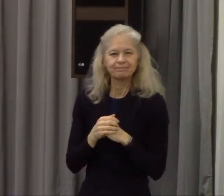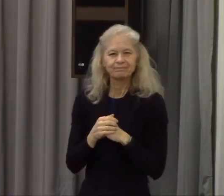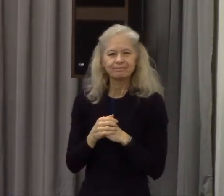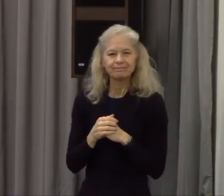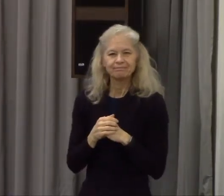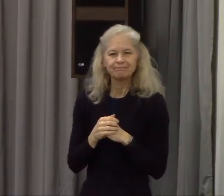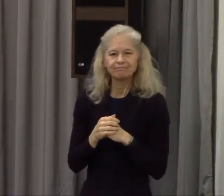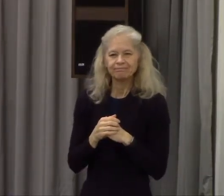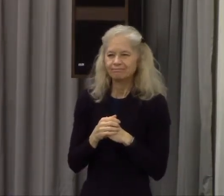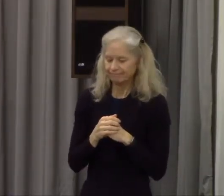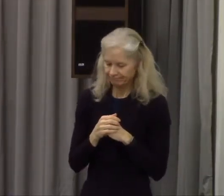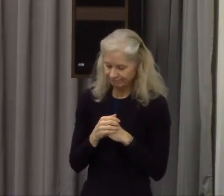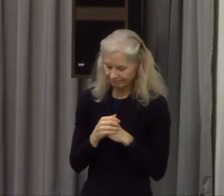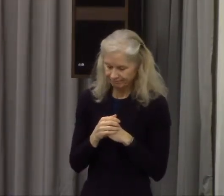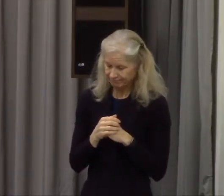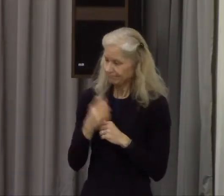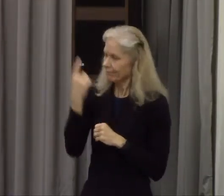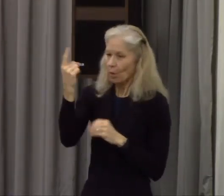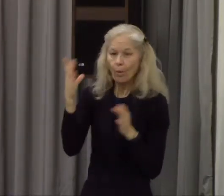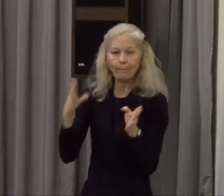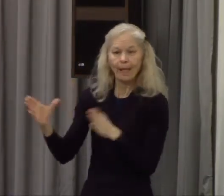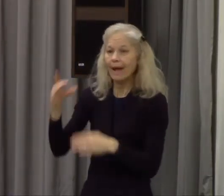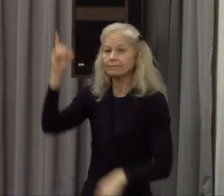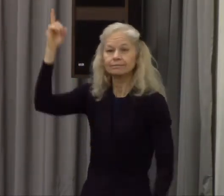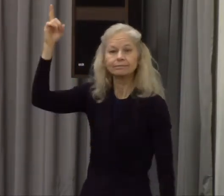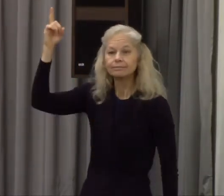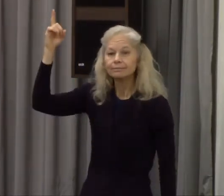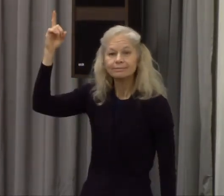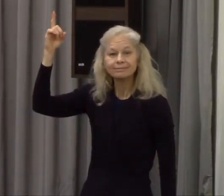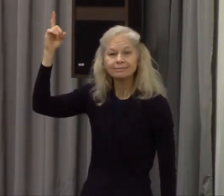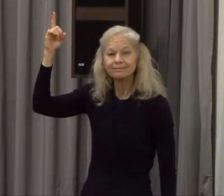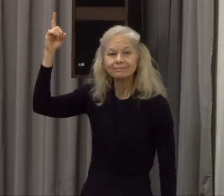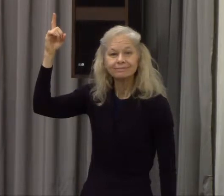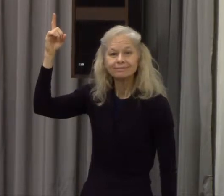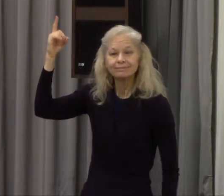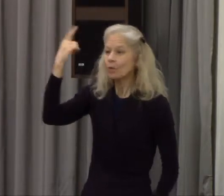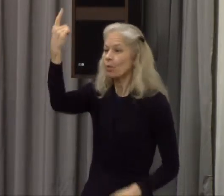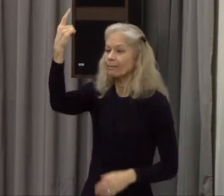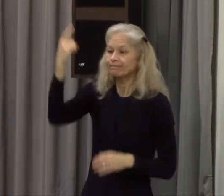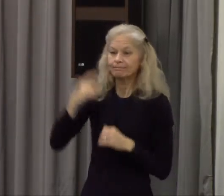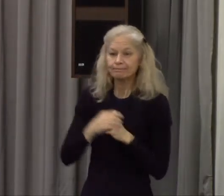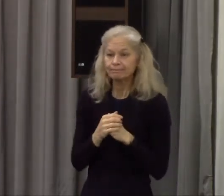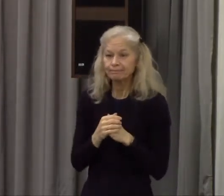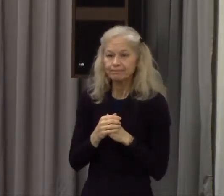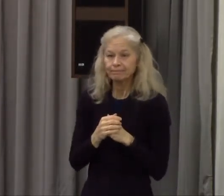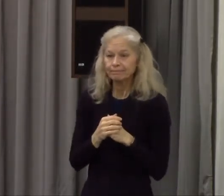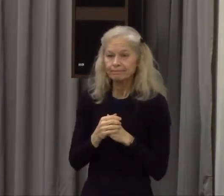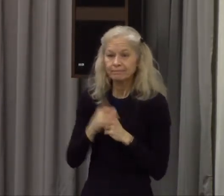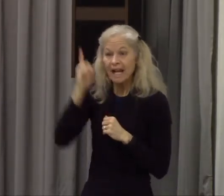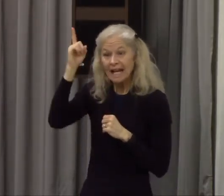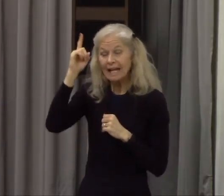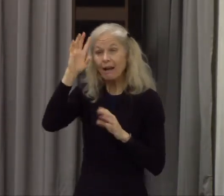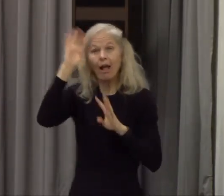Believe in Christ. He's got one plan. One prepared salvation. speak to so many on